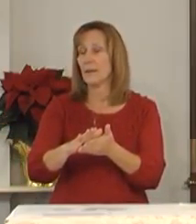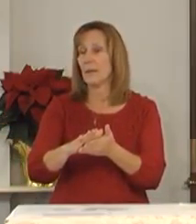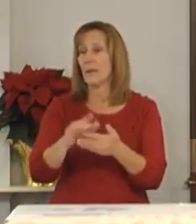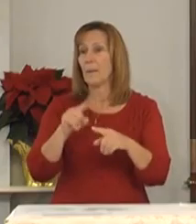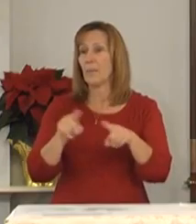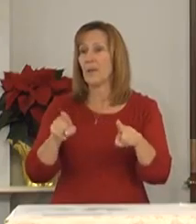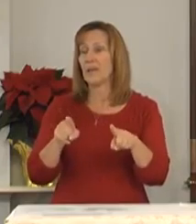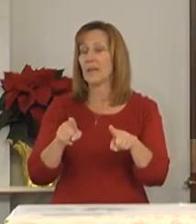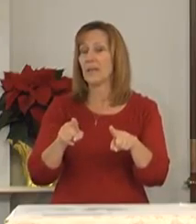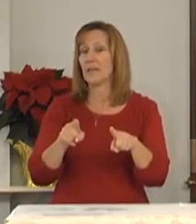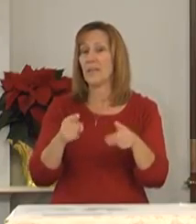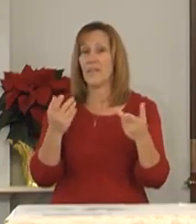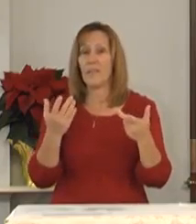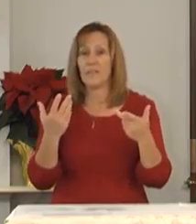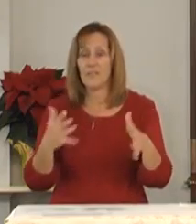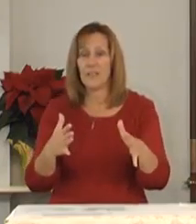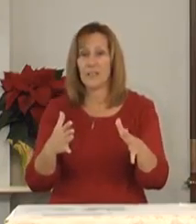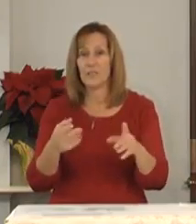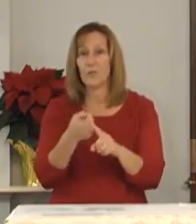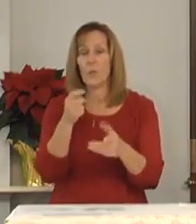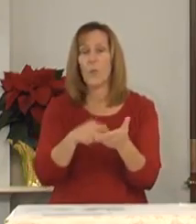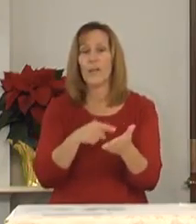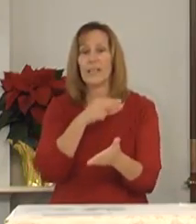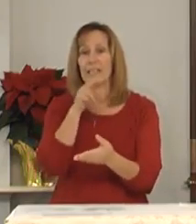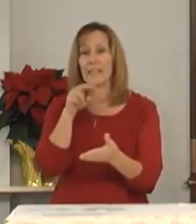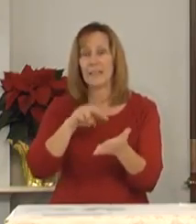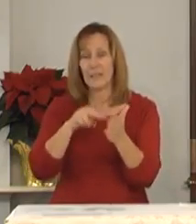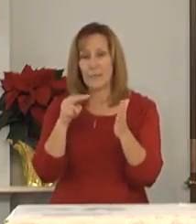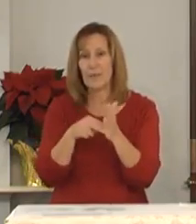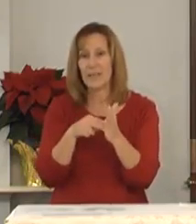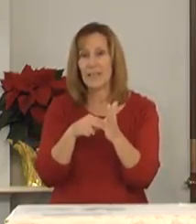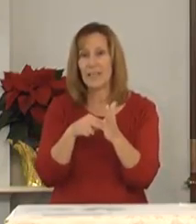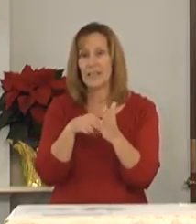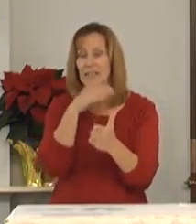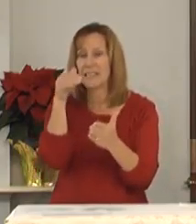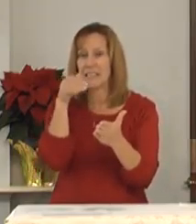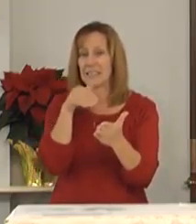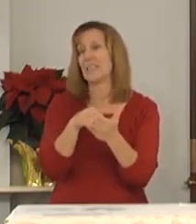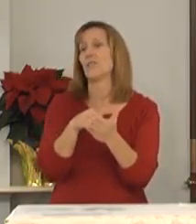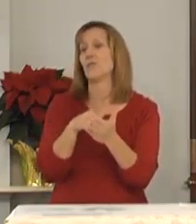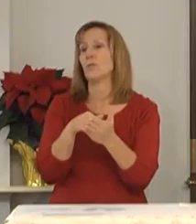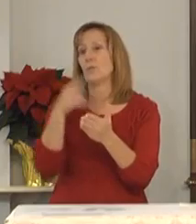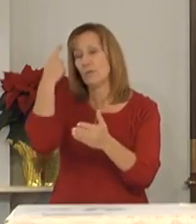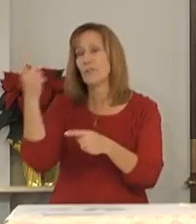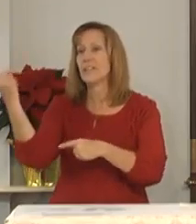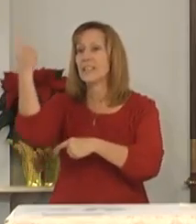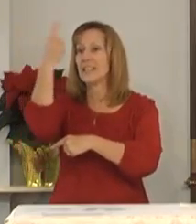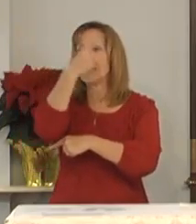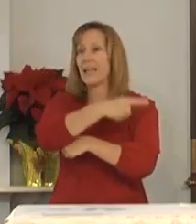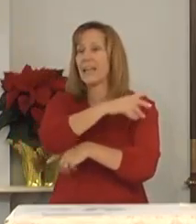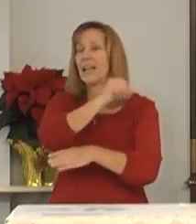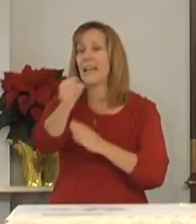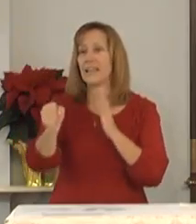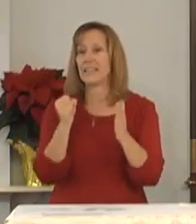But they go away from what is central to the day and the season.